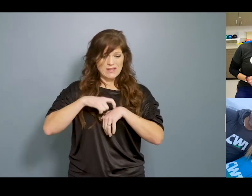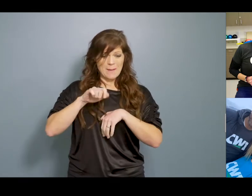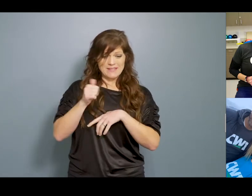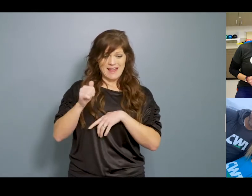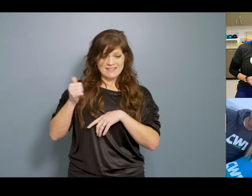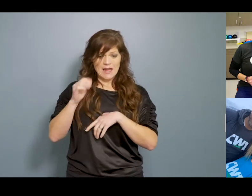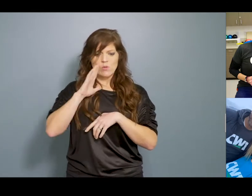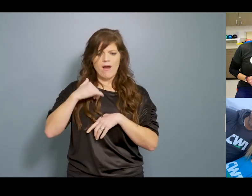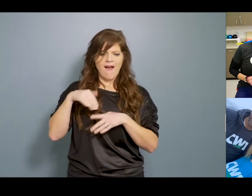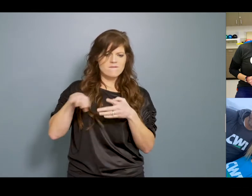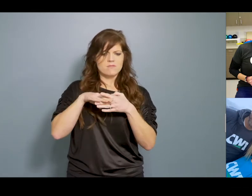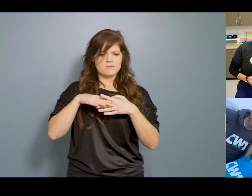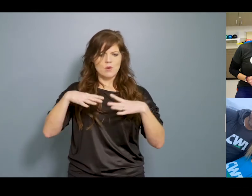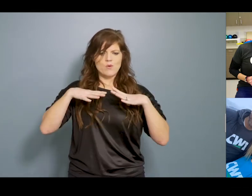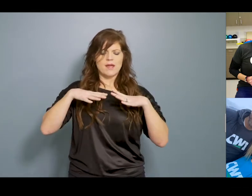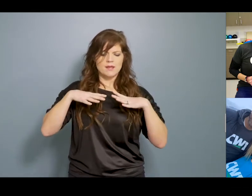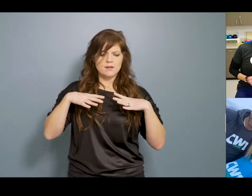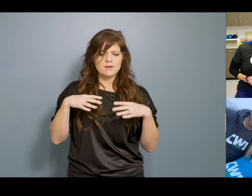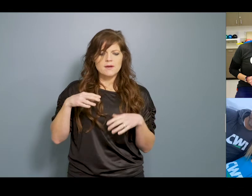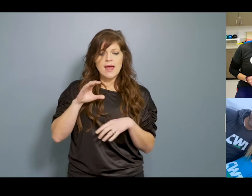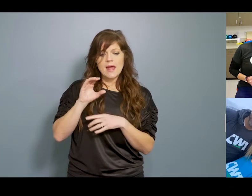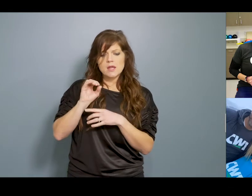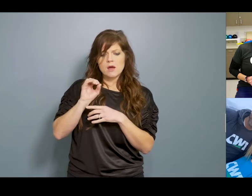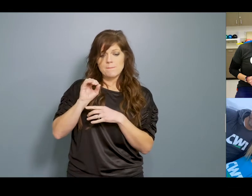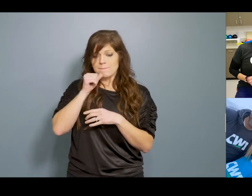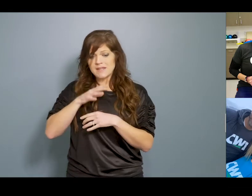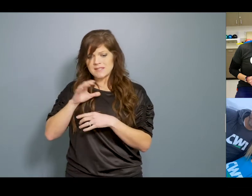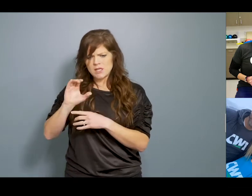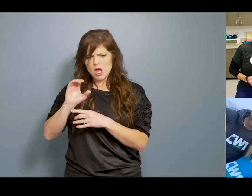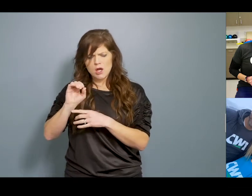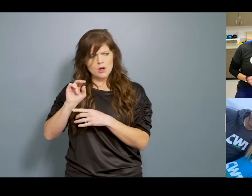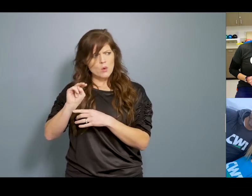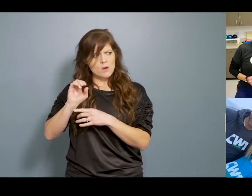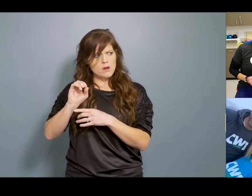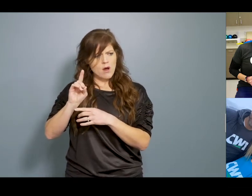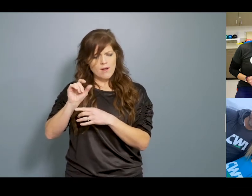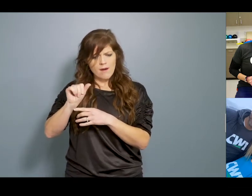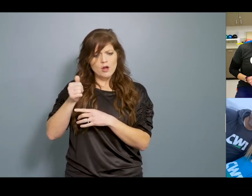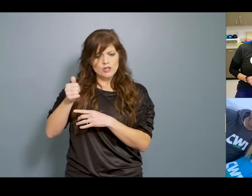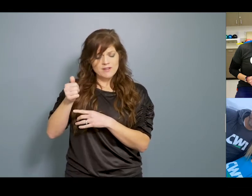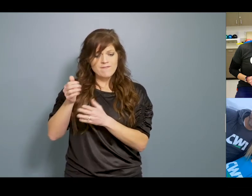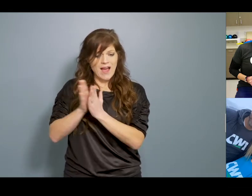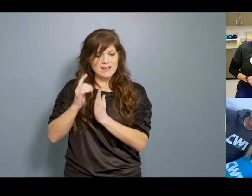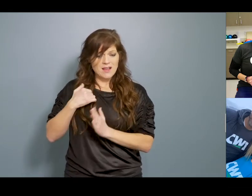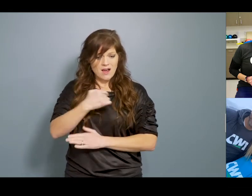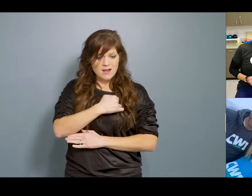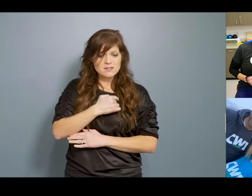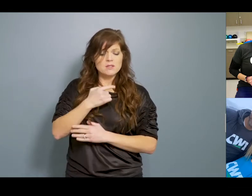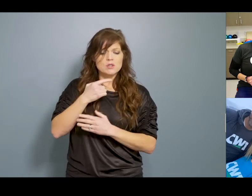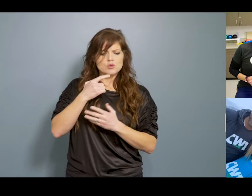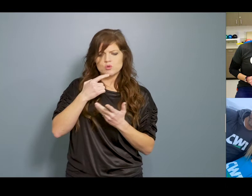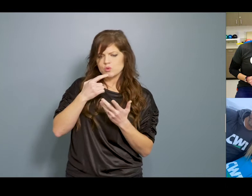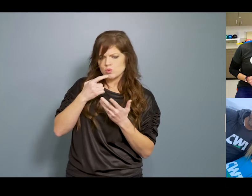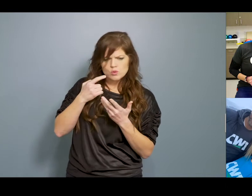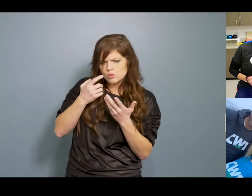did ask that I pass along to you one update that we failed to get in during her remarks. And there have been questions about what's going to happen